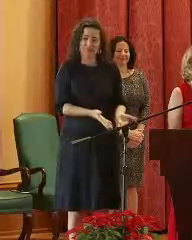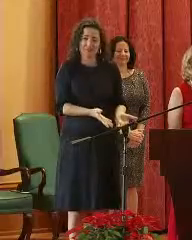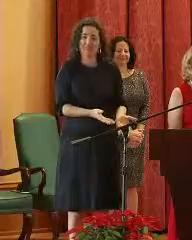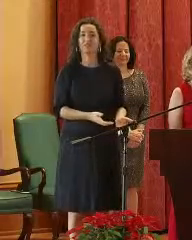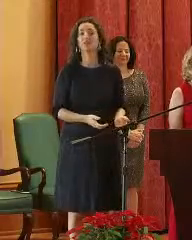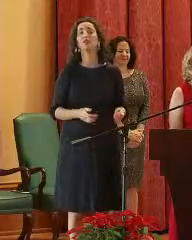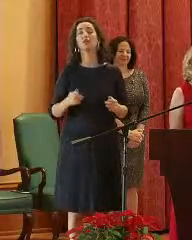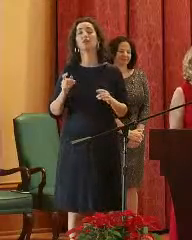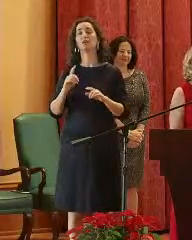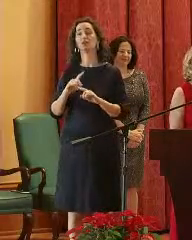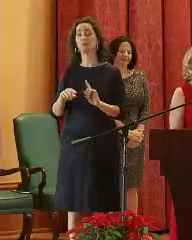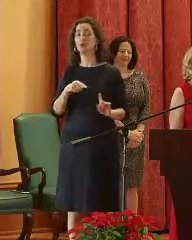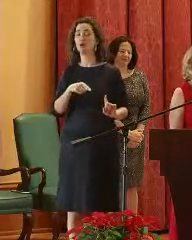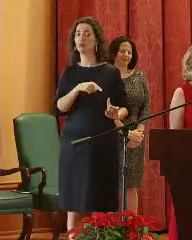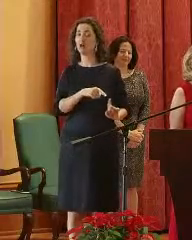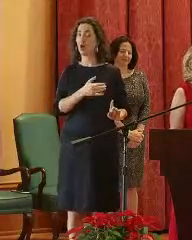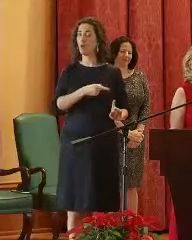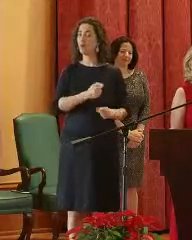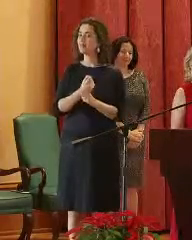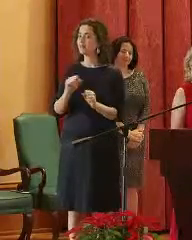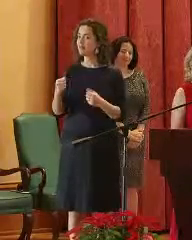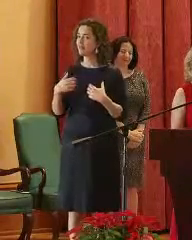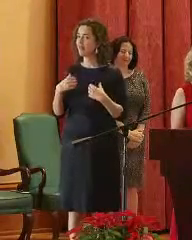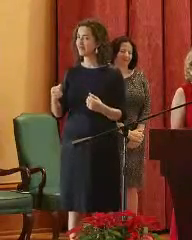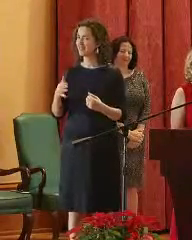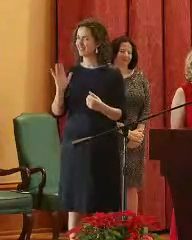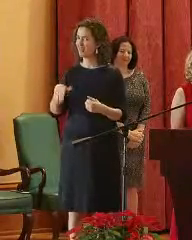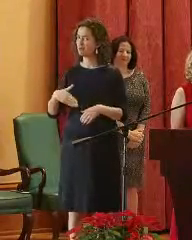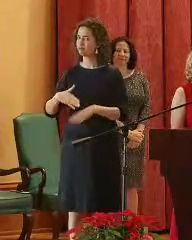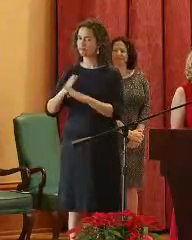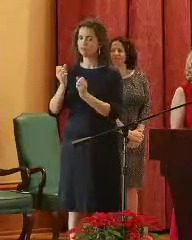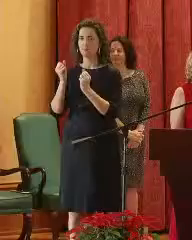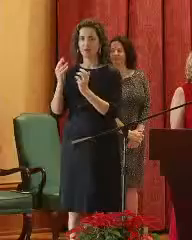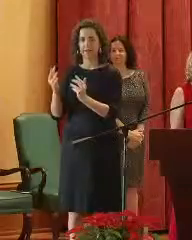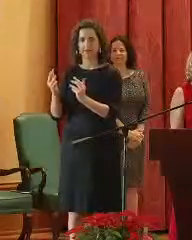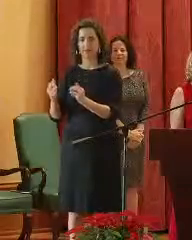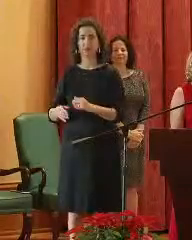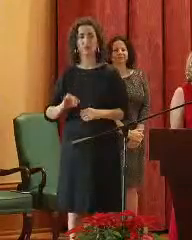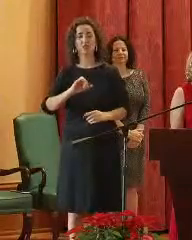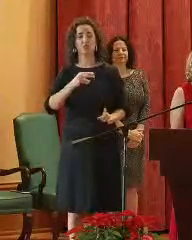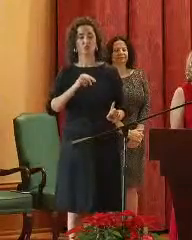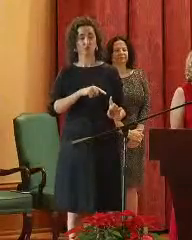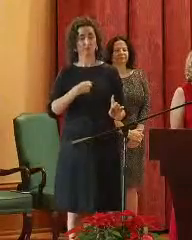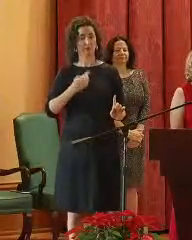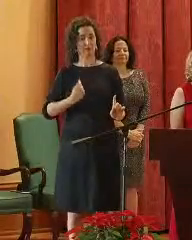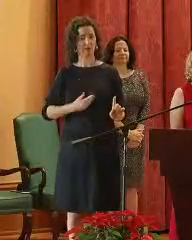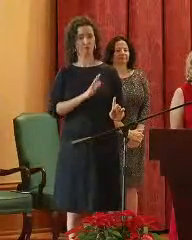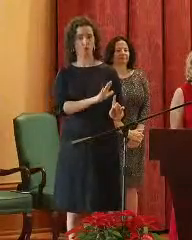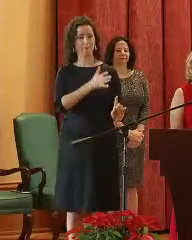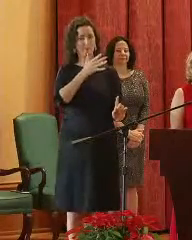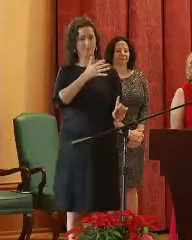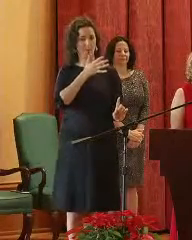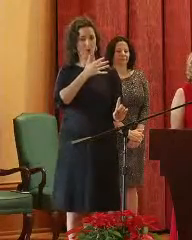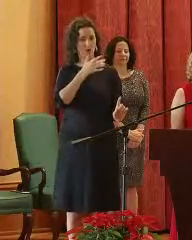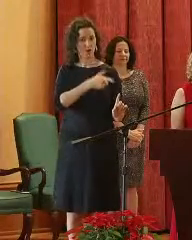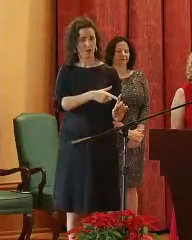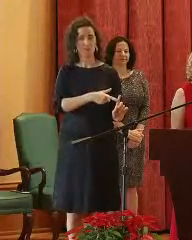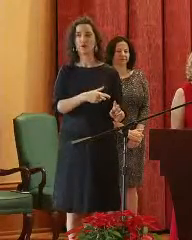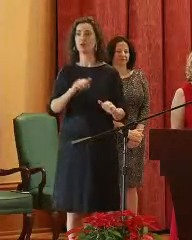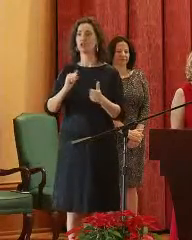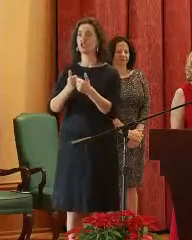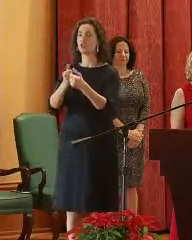But the safe and healthy parts were the real hurdles. As Jen's mom, I was presented with many